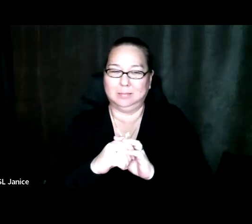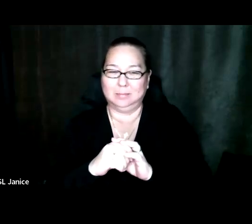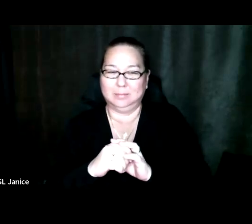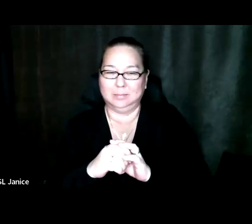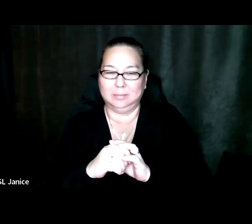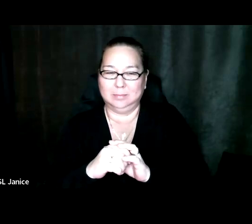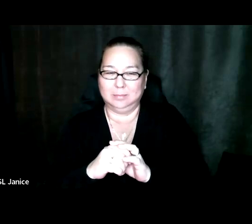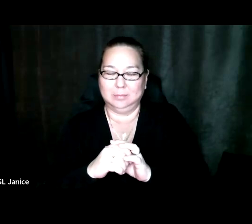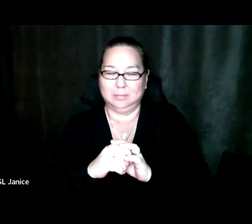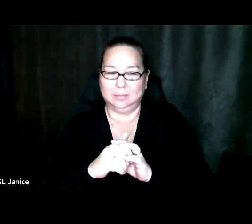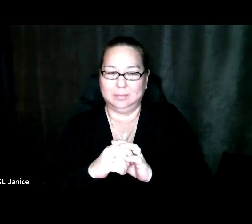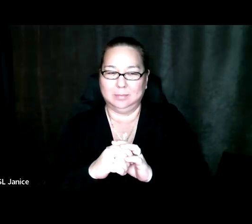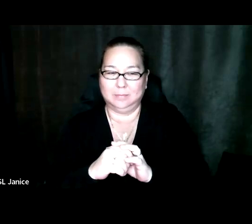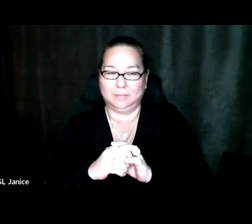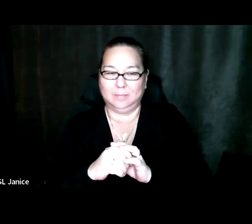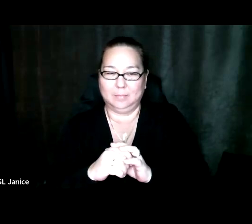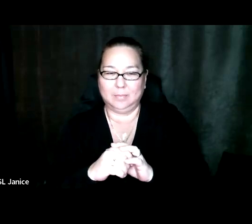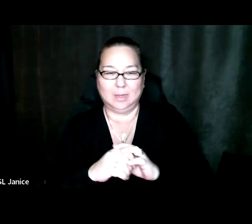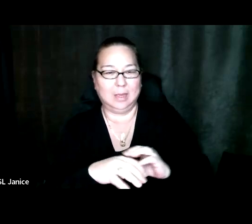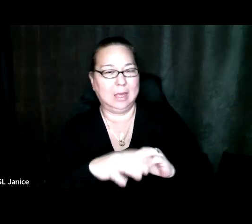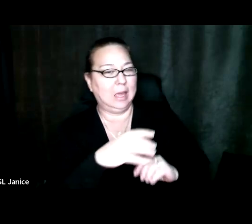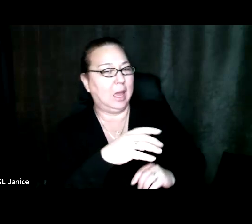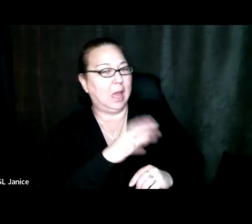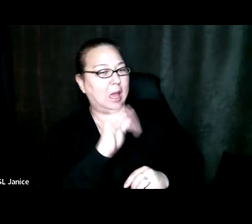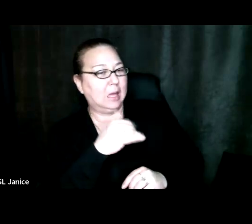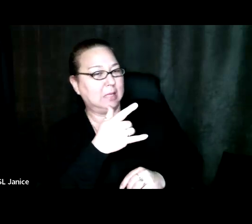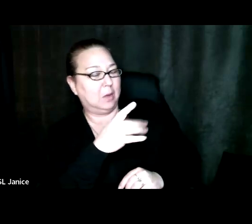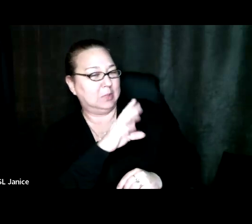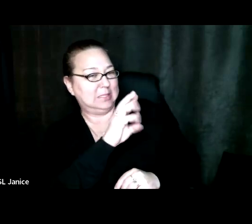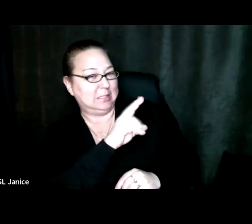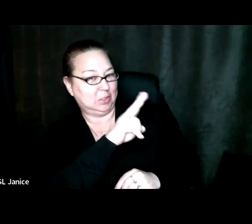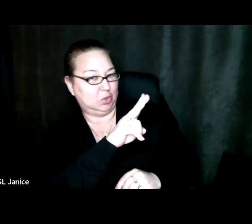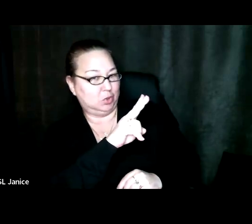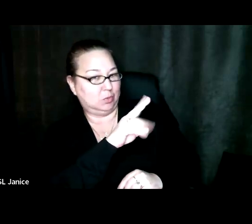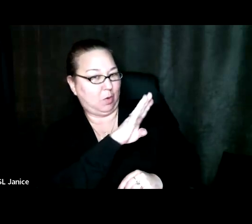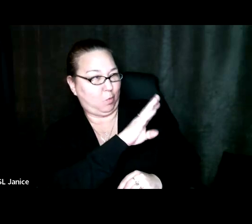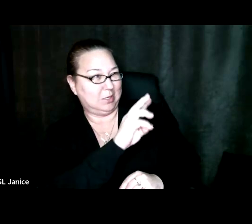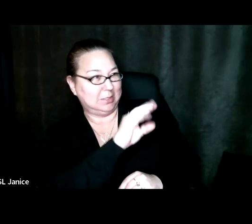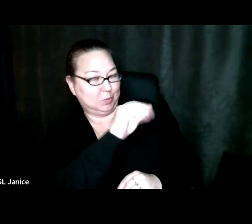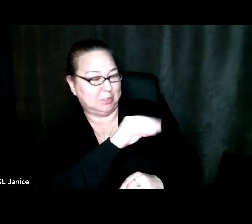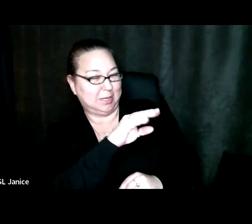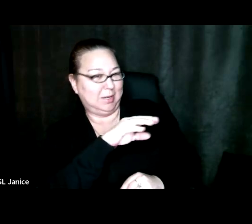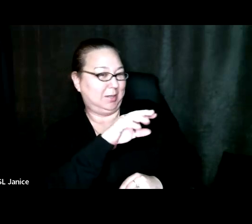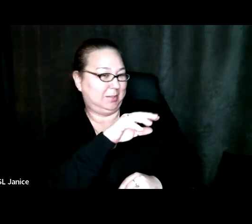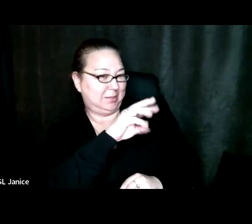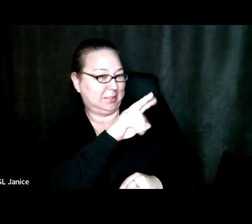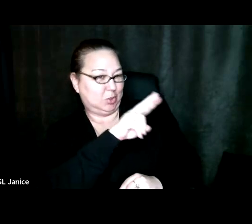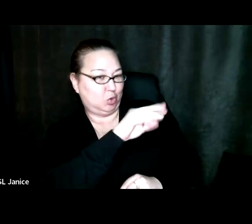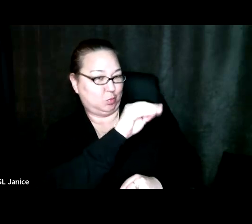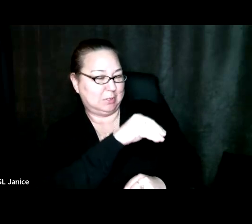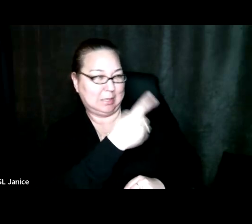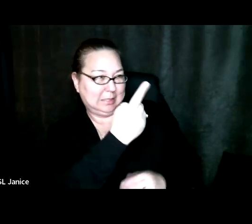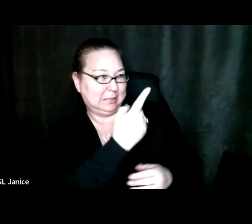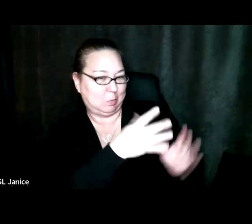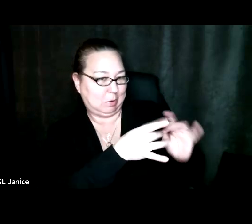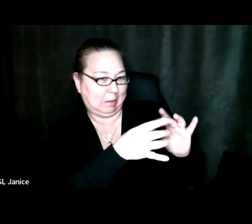46%, 62%. No, decline in the number of applicants in that tier. It had the percent in here. I thought it was